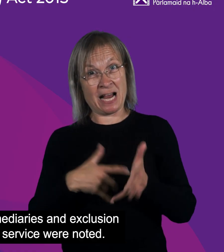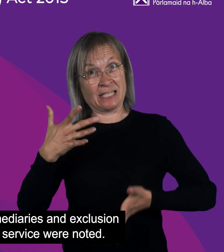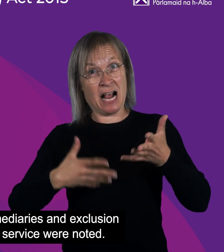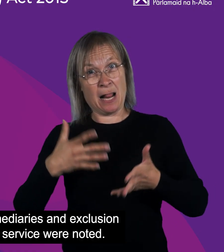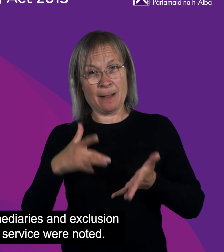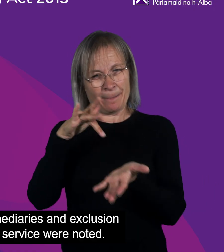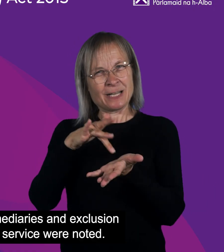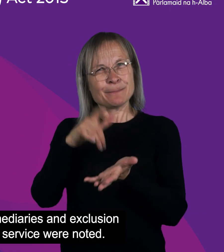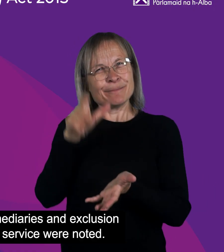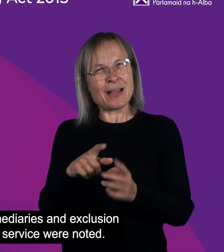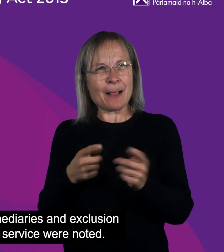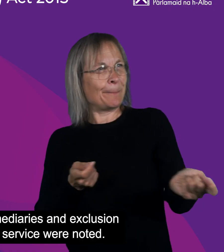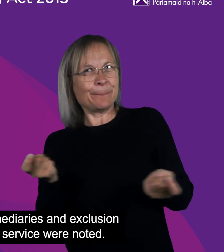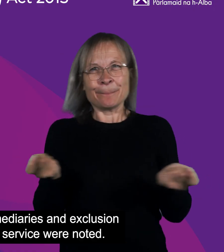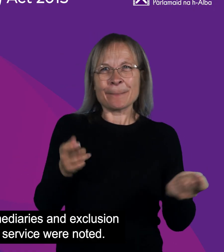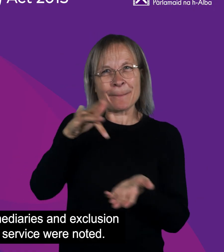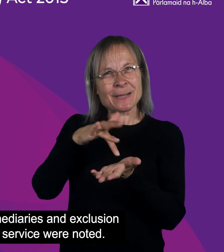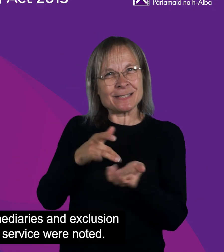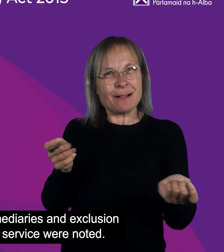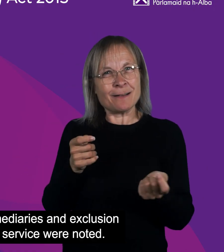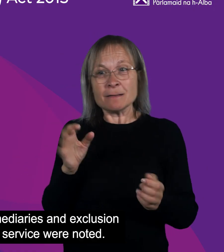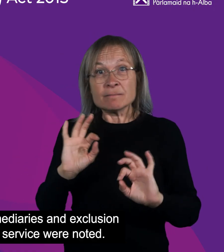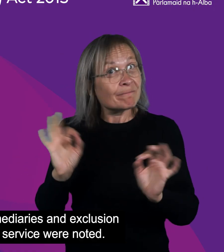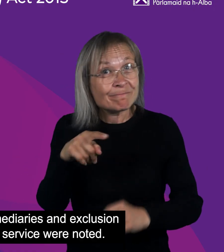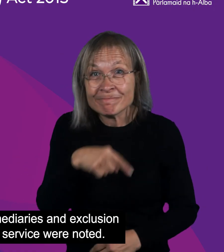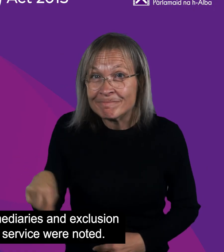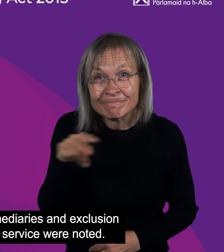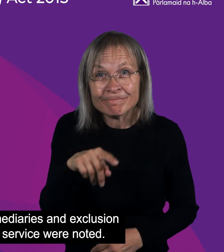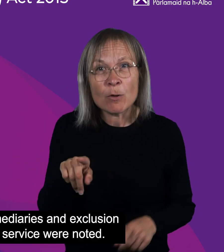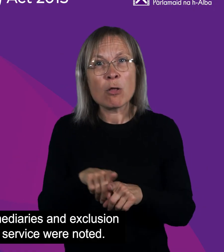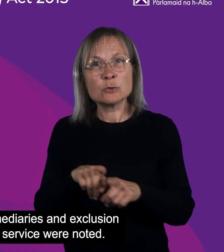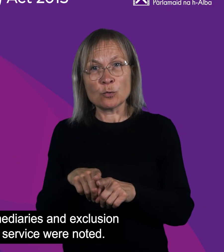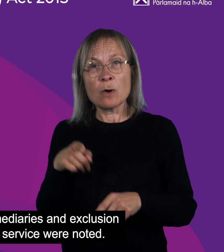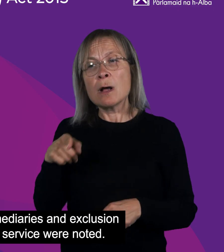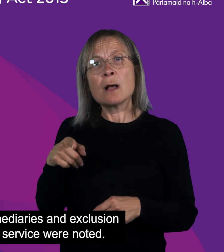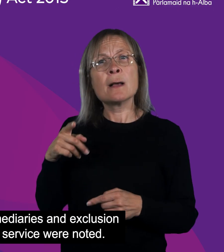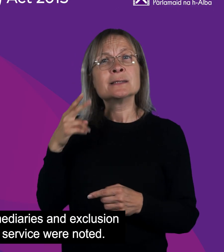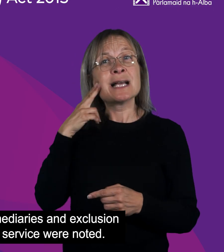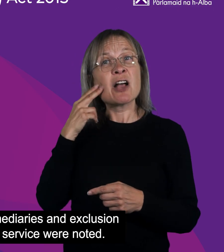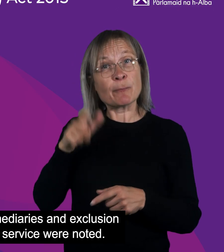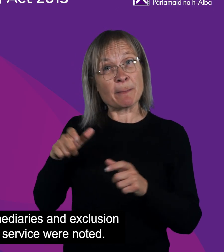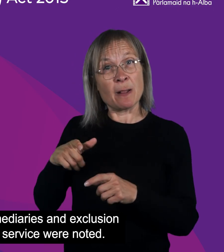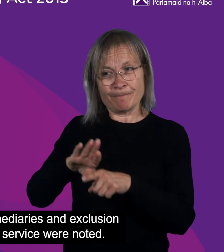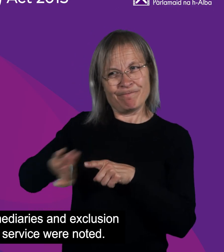The absence of BSL intermediaries and exclusion of deaf people from jury service were noted.